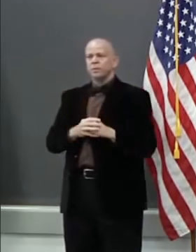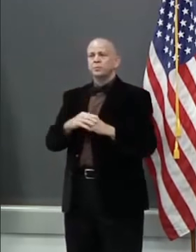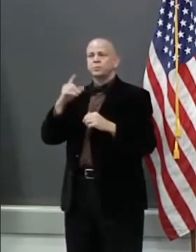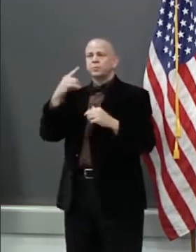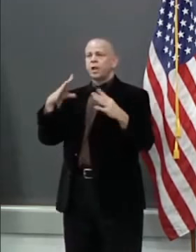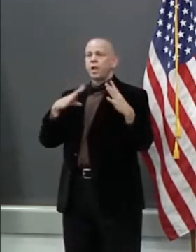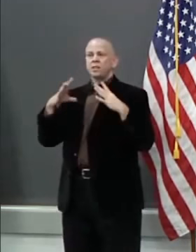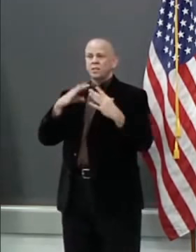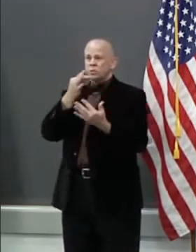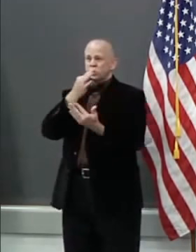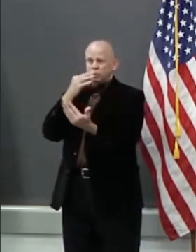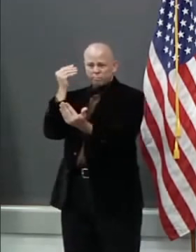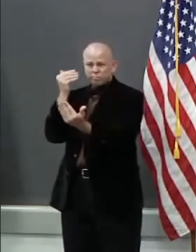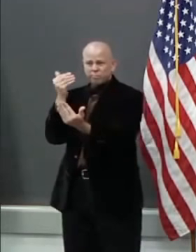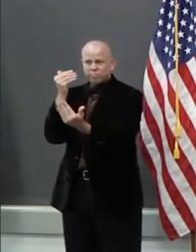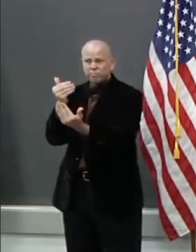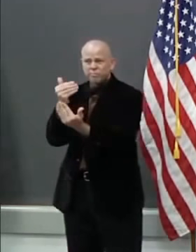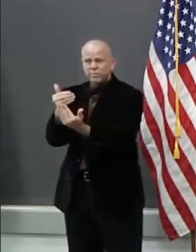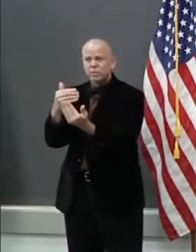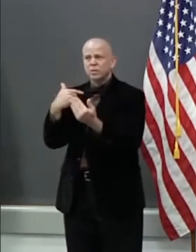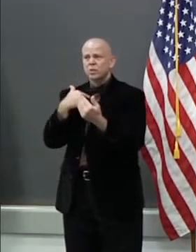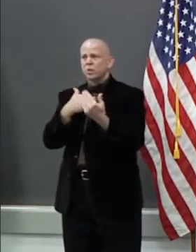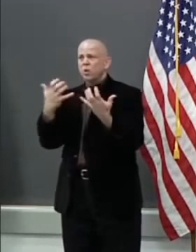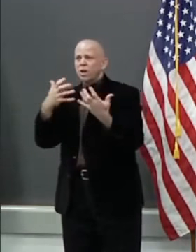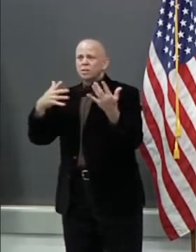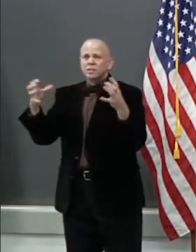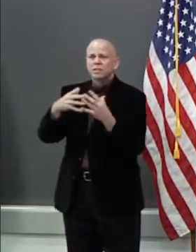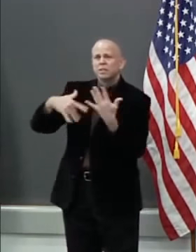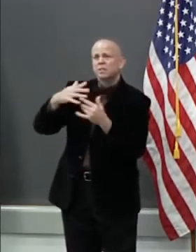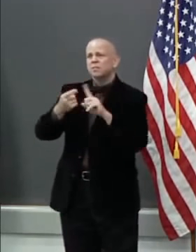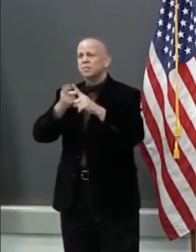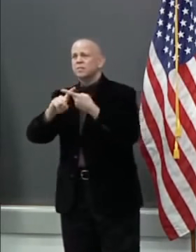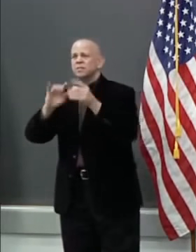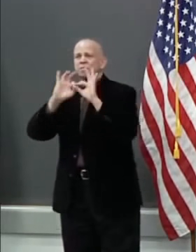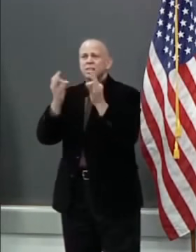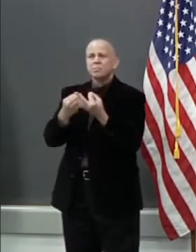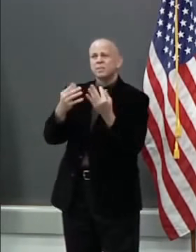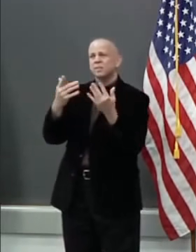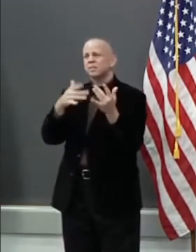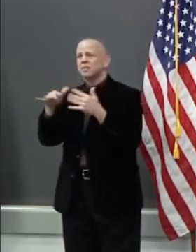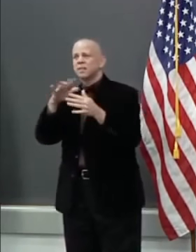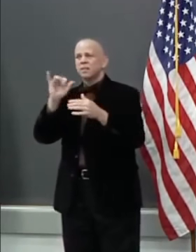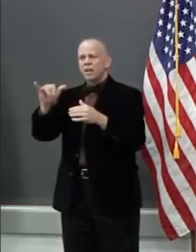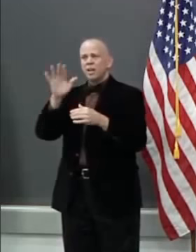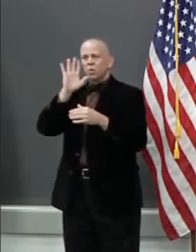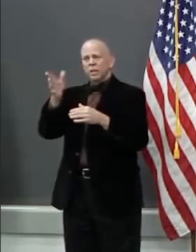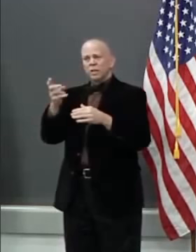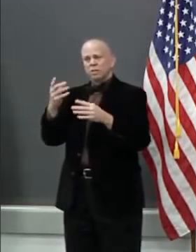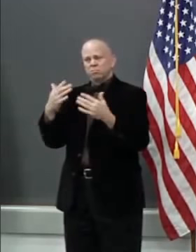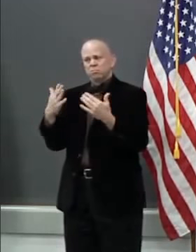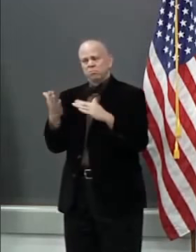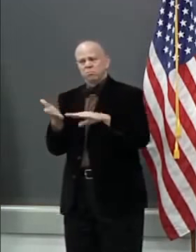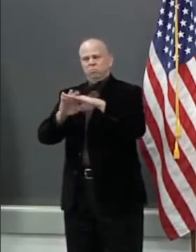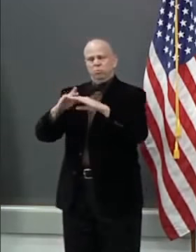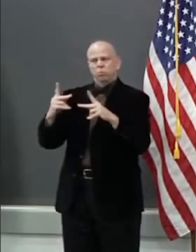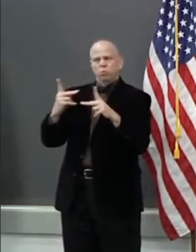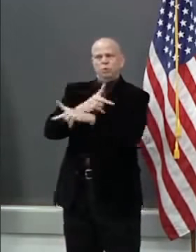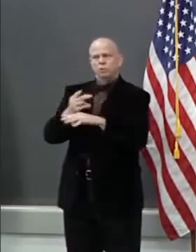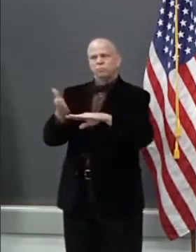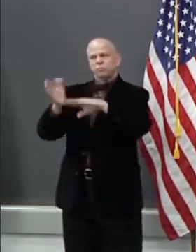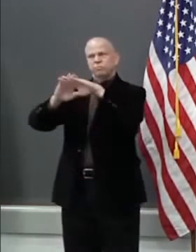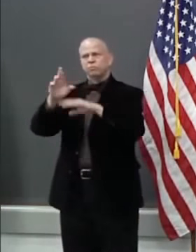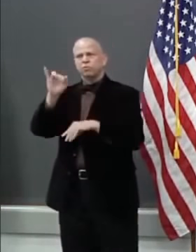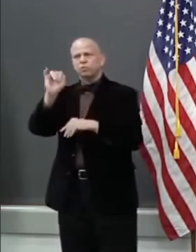friends. It's also a time that we're at greatest risk. You don't want to bring COVID-19 home for the holidays and get a loved one